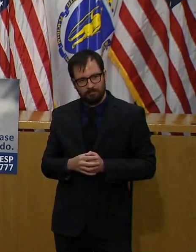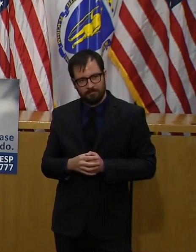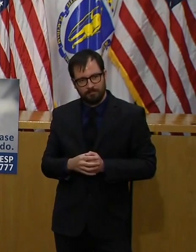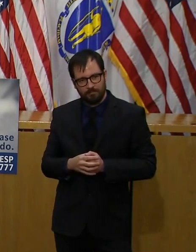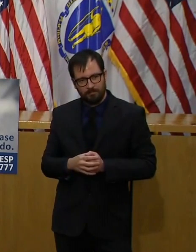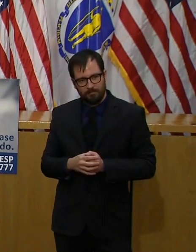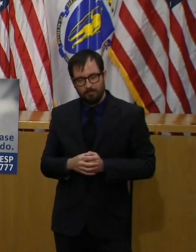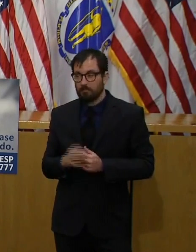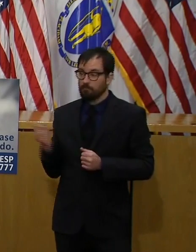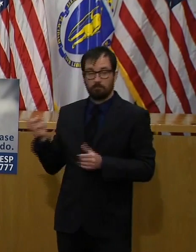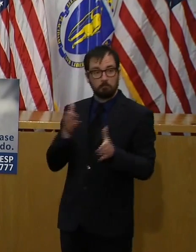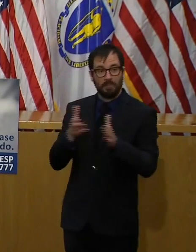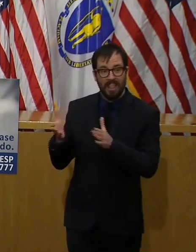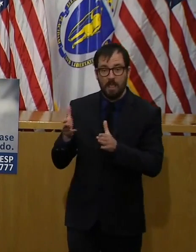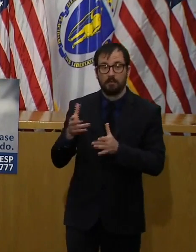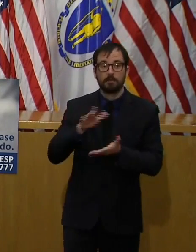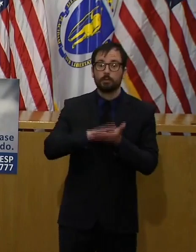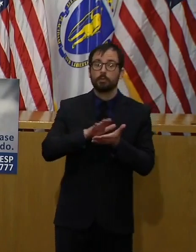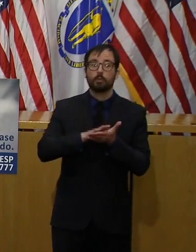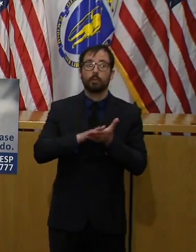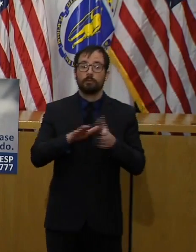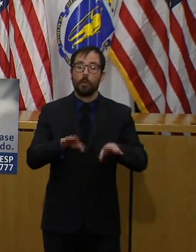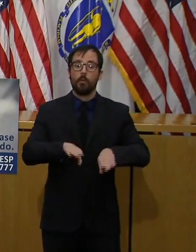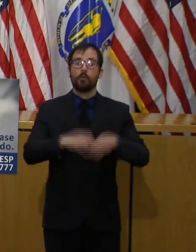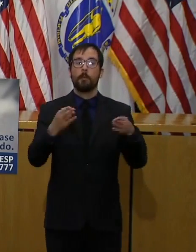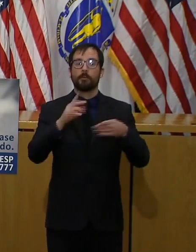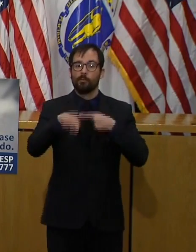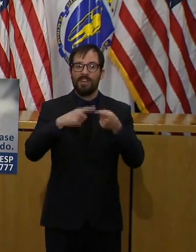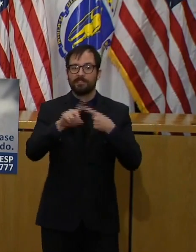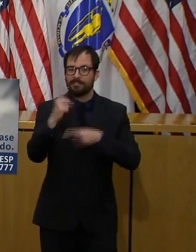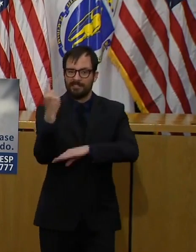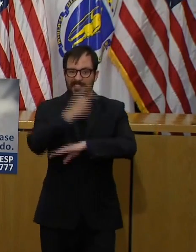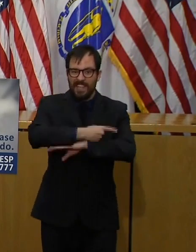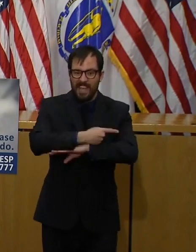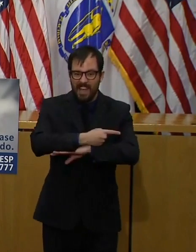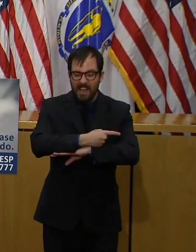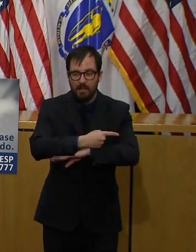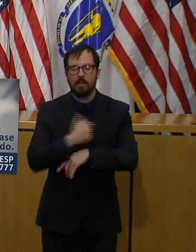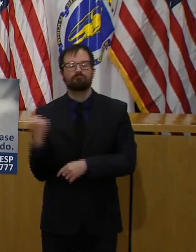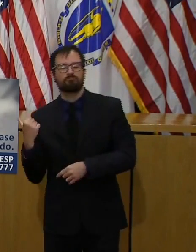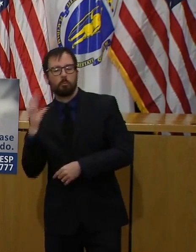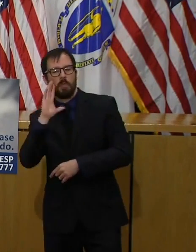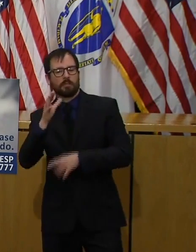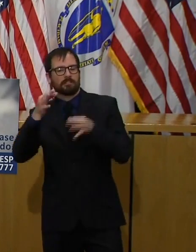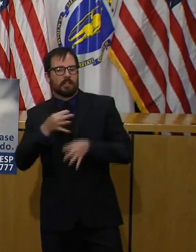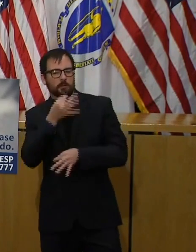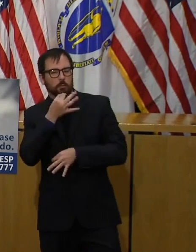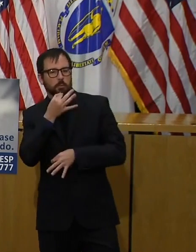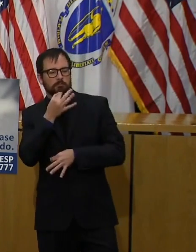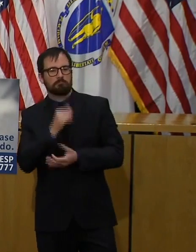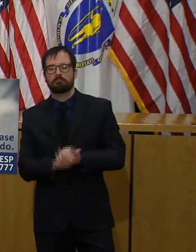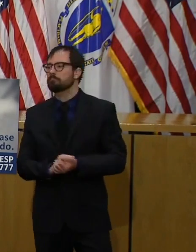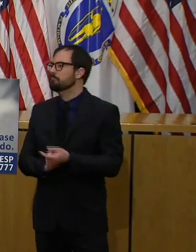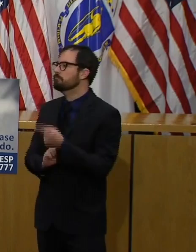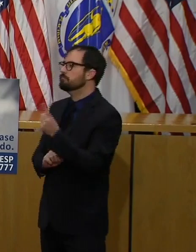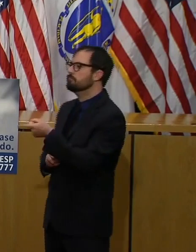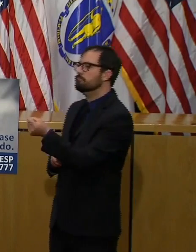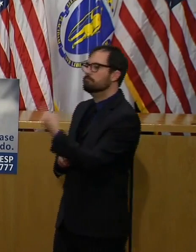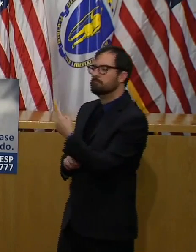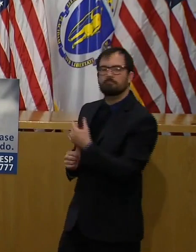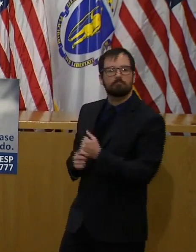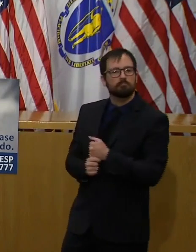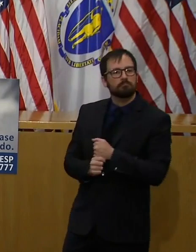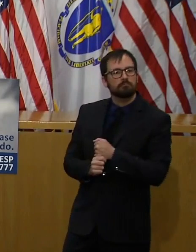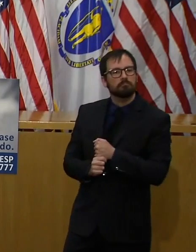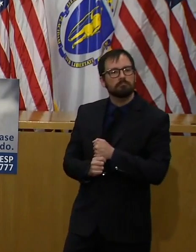questions. One is, I'm sure that's coming as a huge surprise to everyone in the room. Yeah. we had a